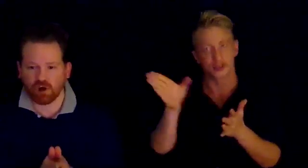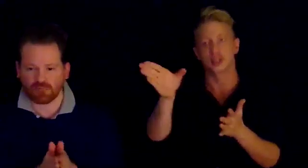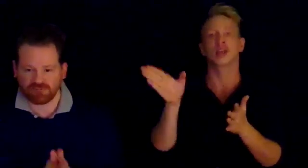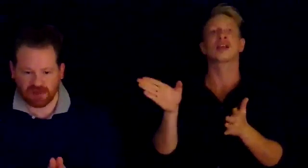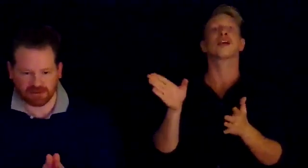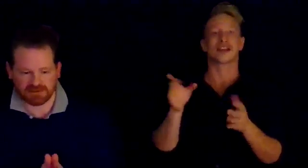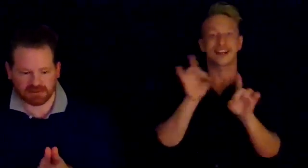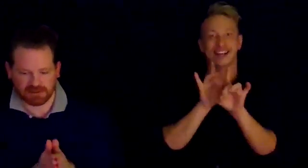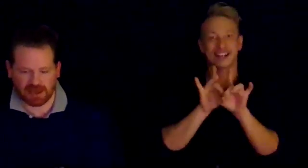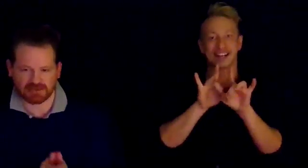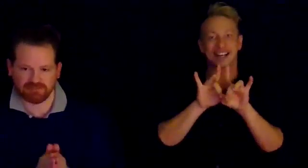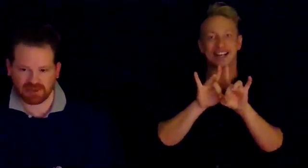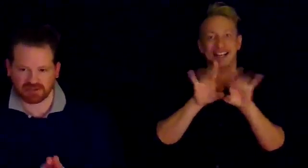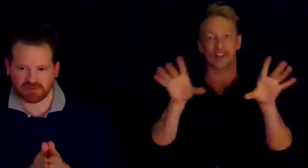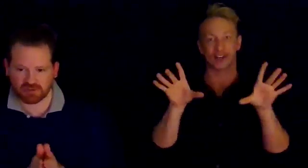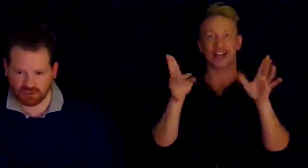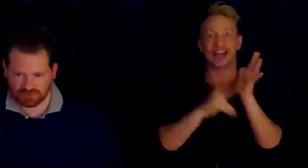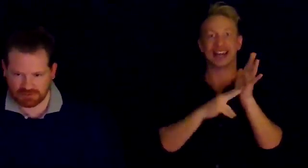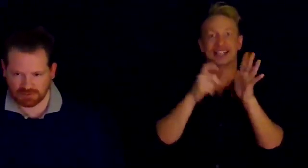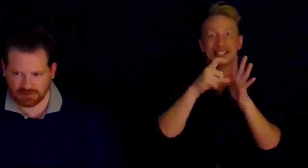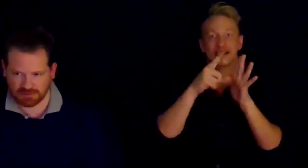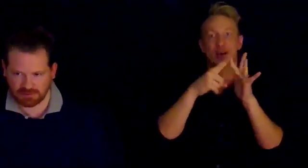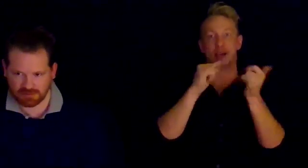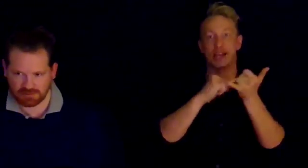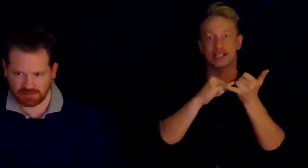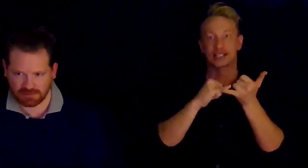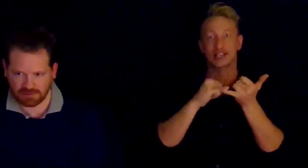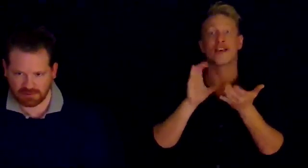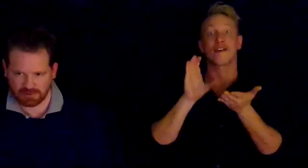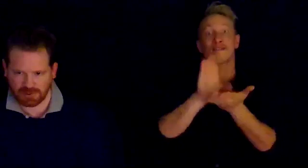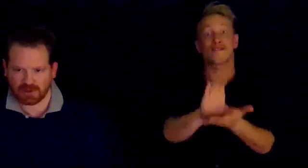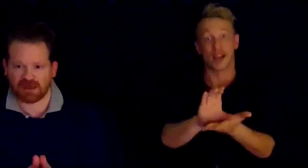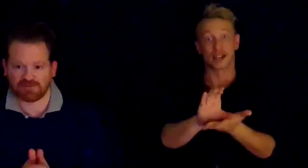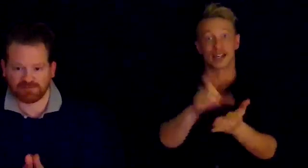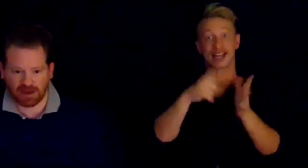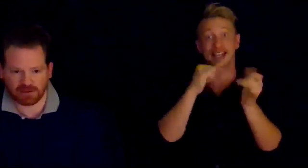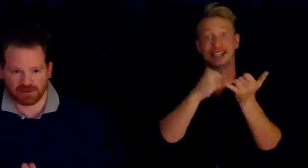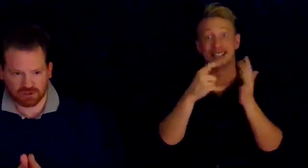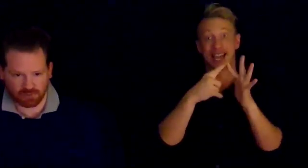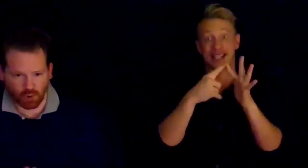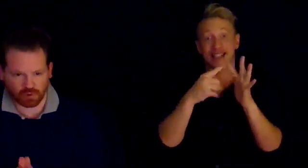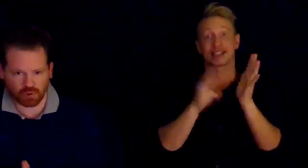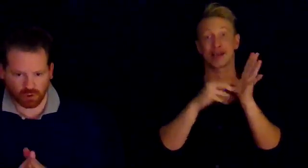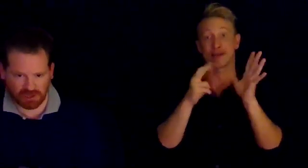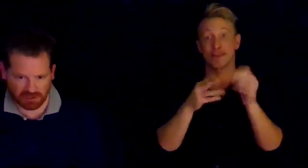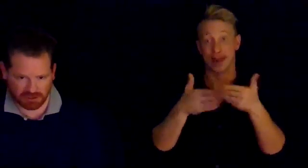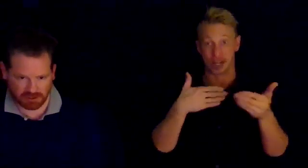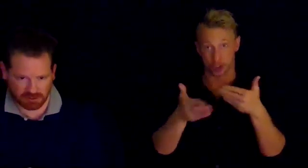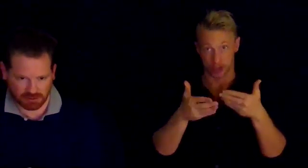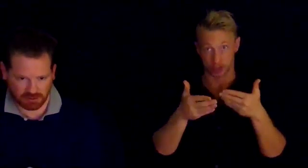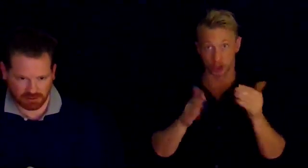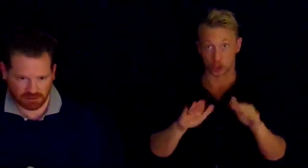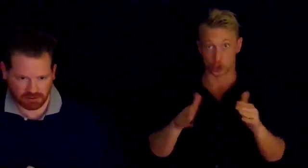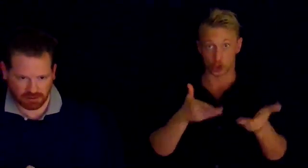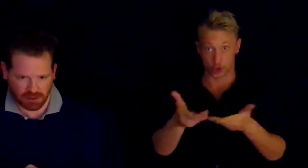NDIS does not fund case management services. They fund support